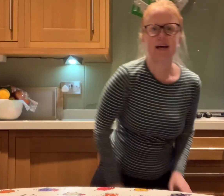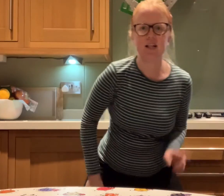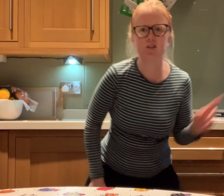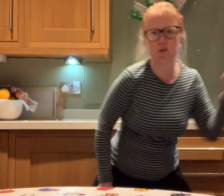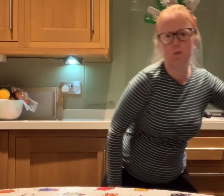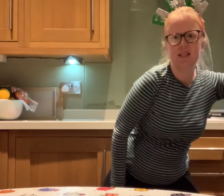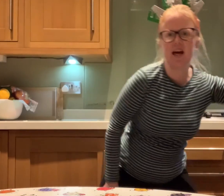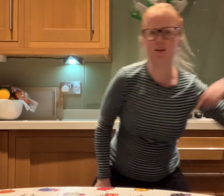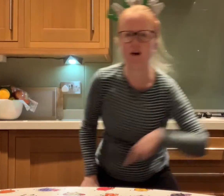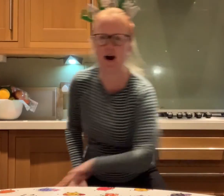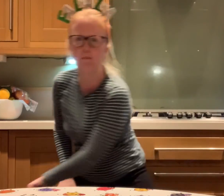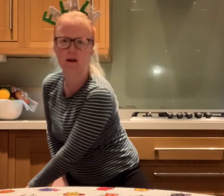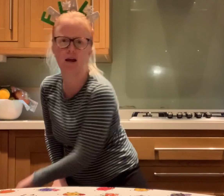you do it with the other arm?